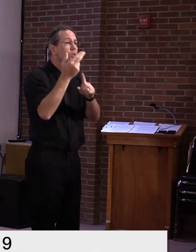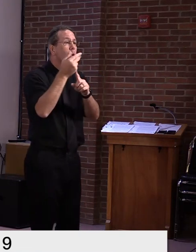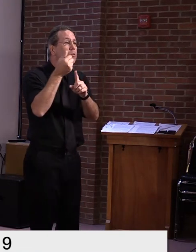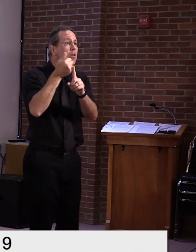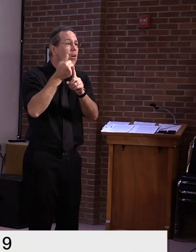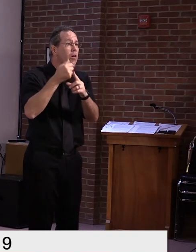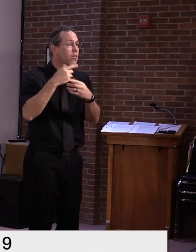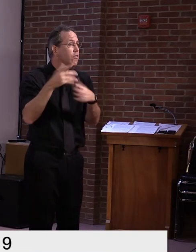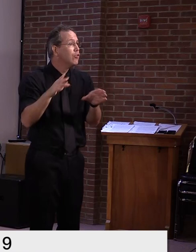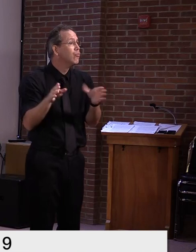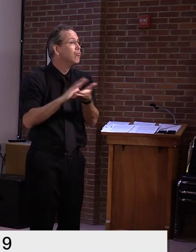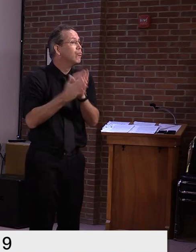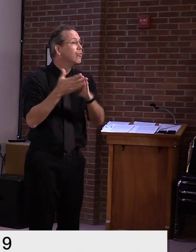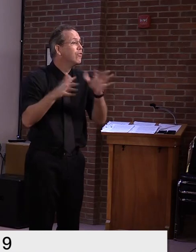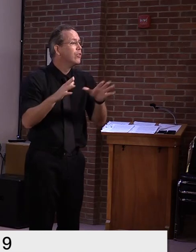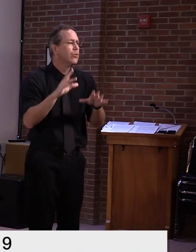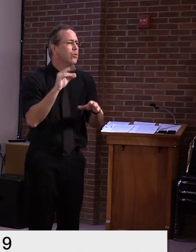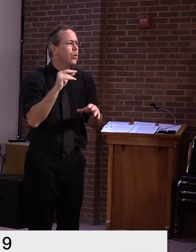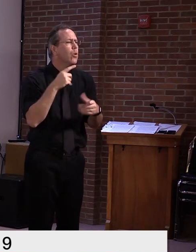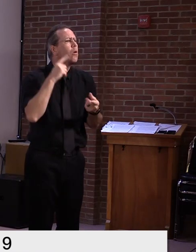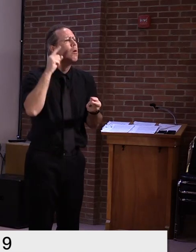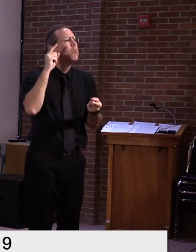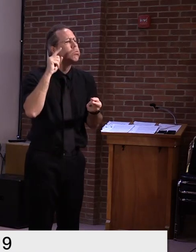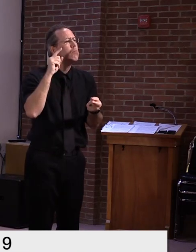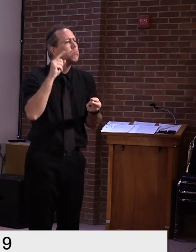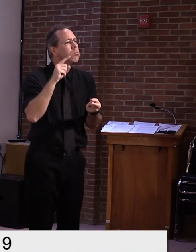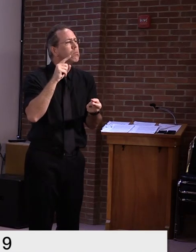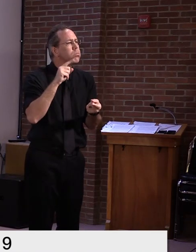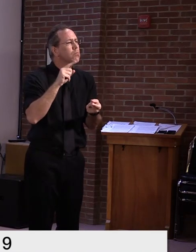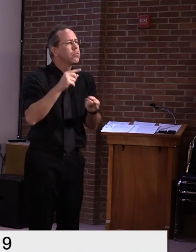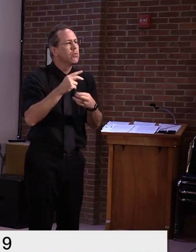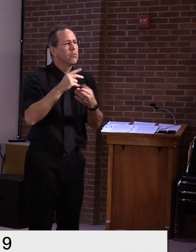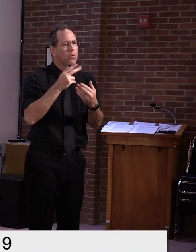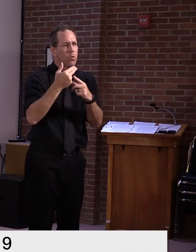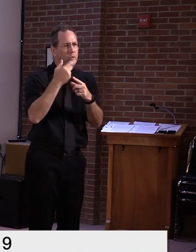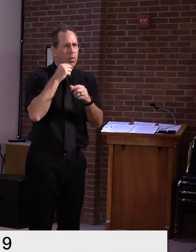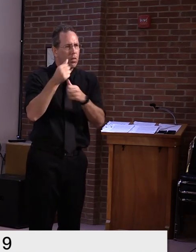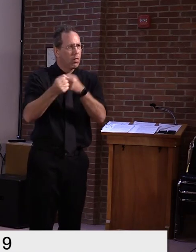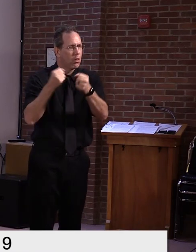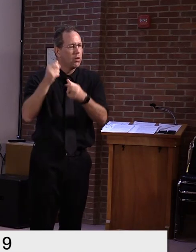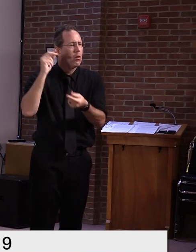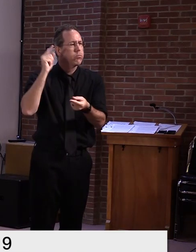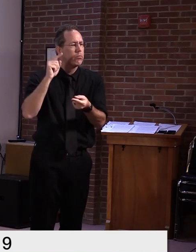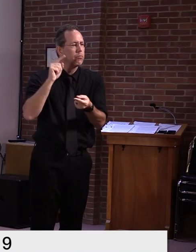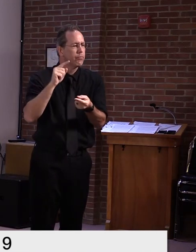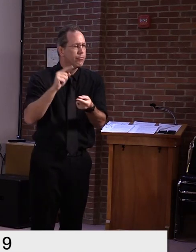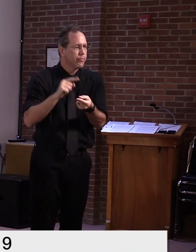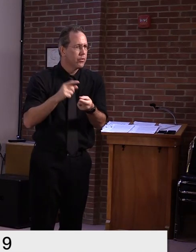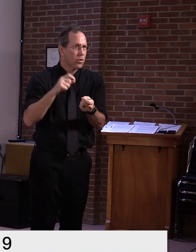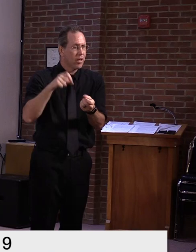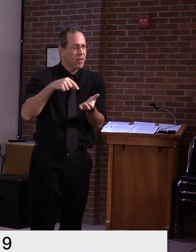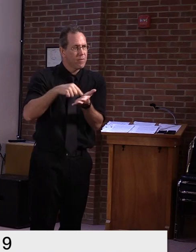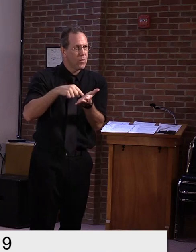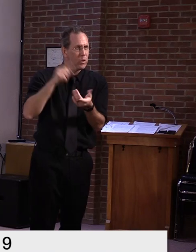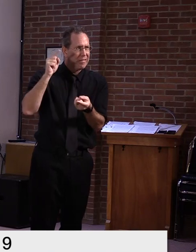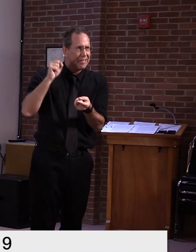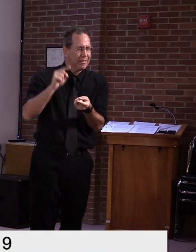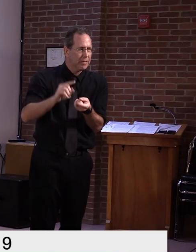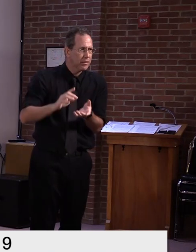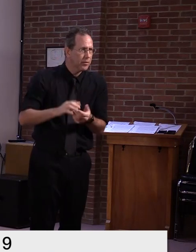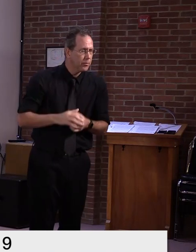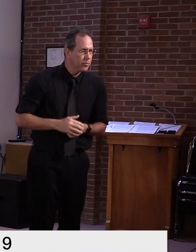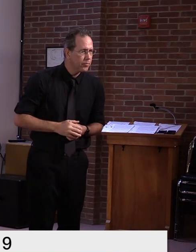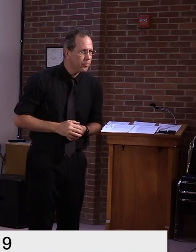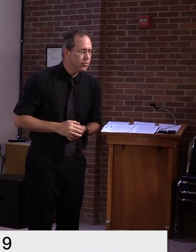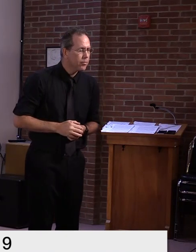also means that we have to get down to sustainable levels, not where we were now. Just remember,